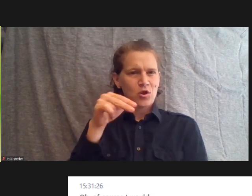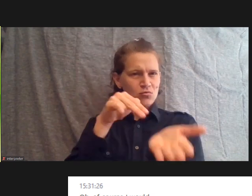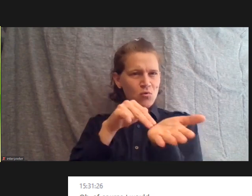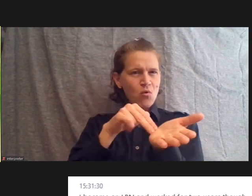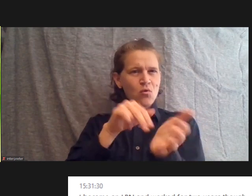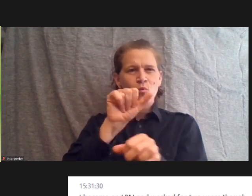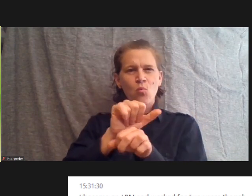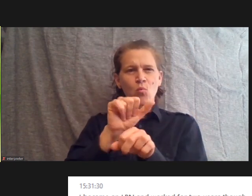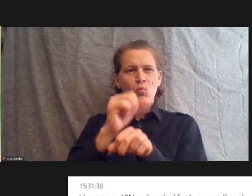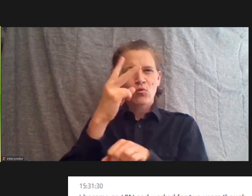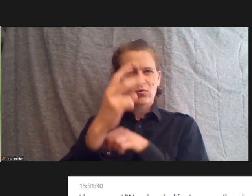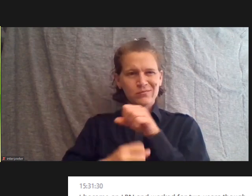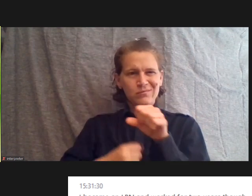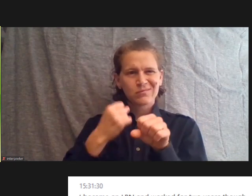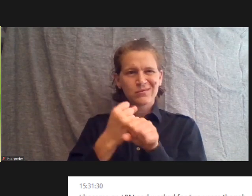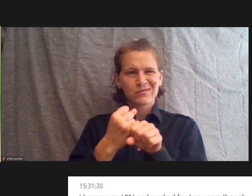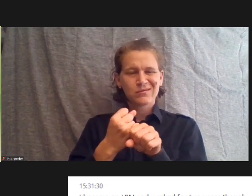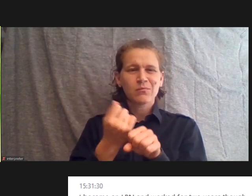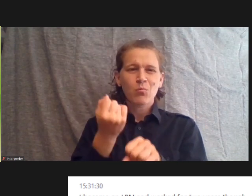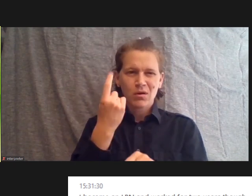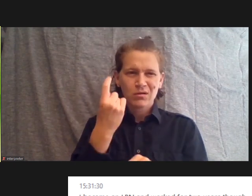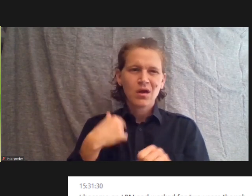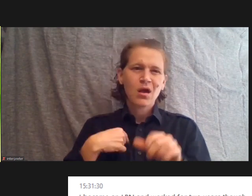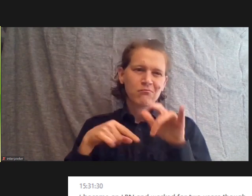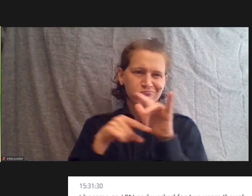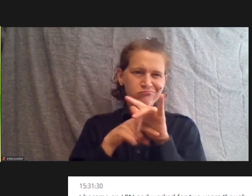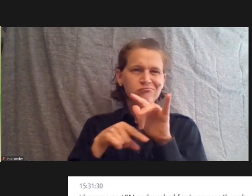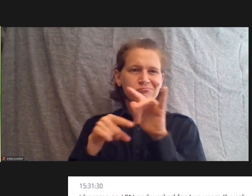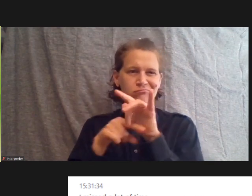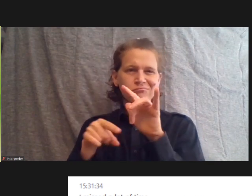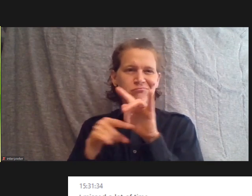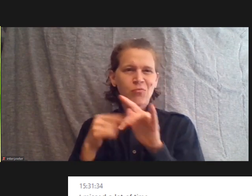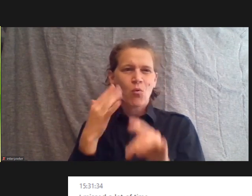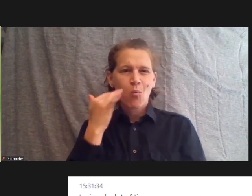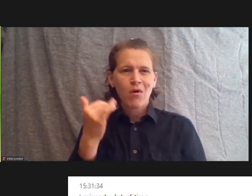because of the ups and downs of my diabetes.